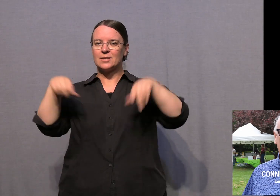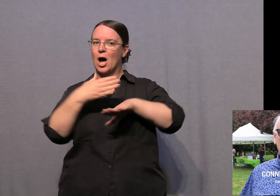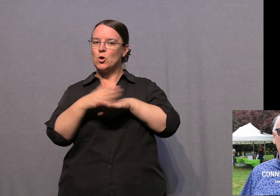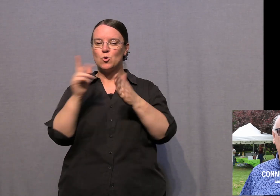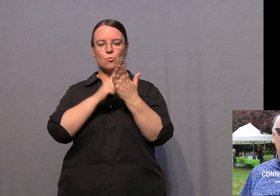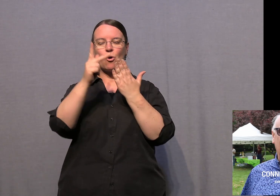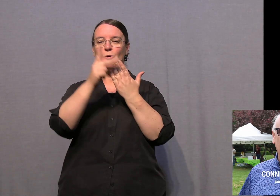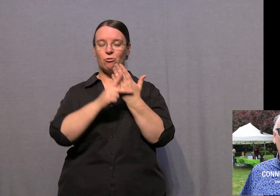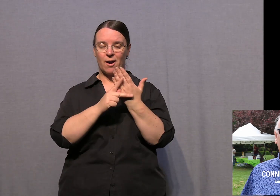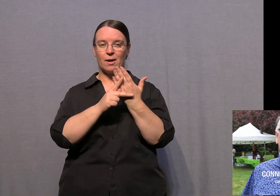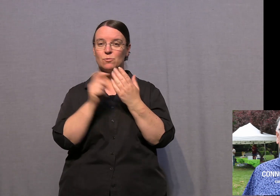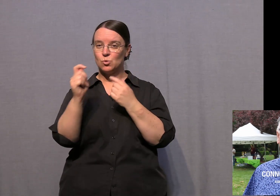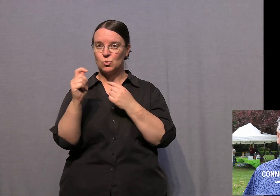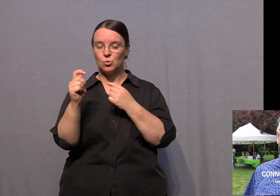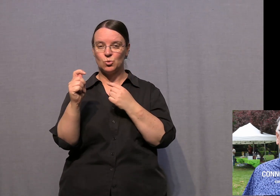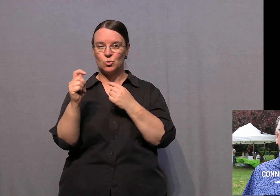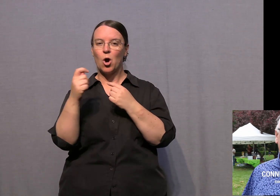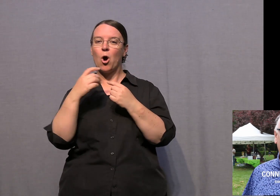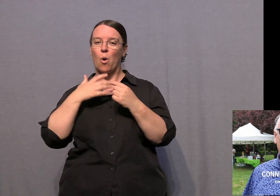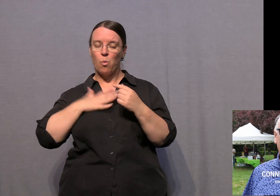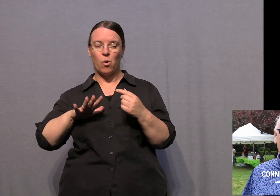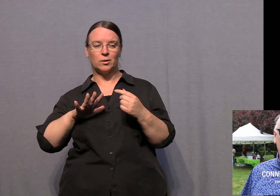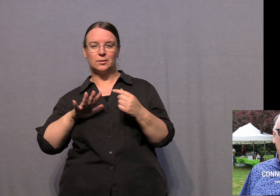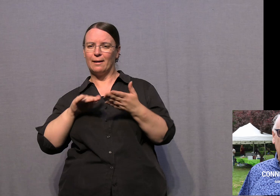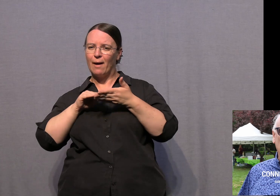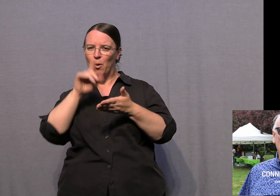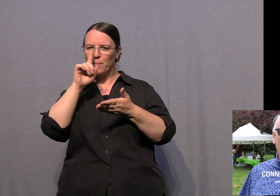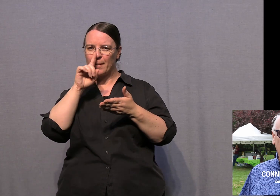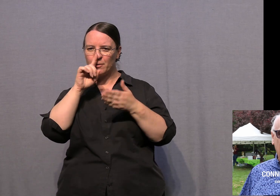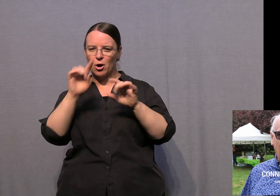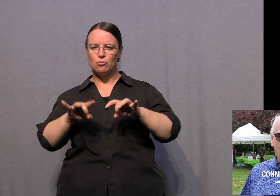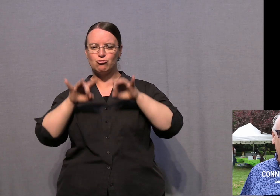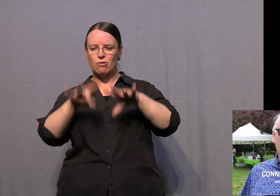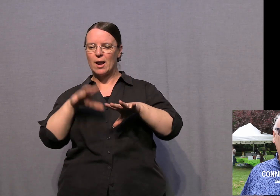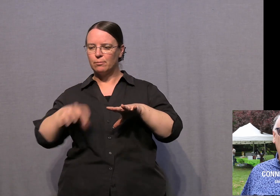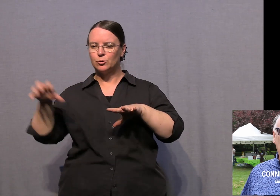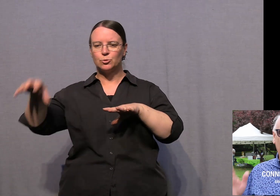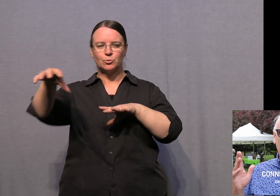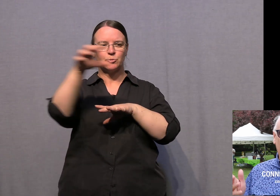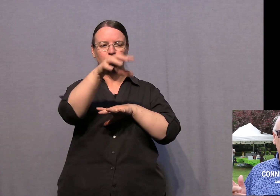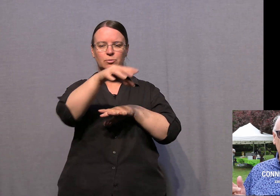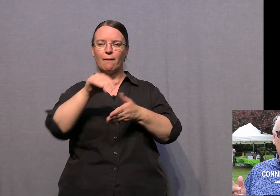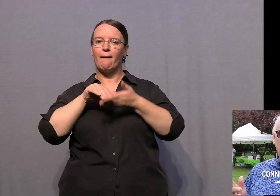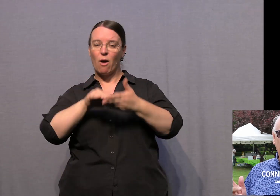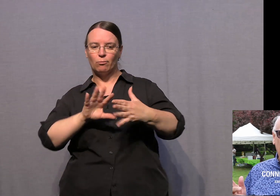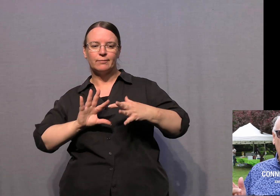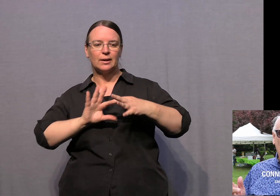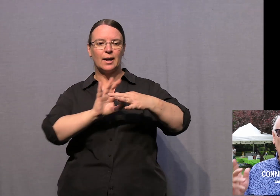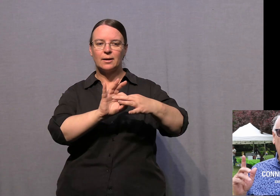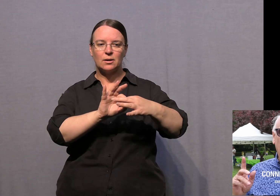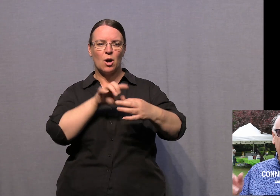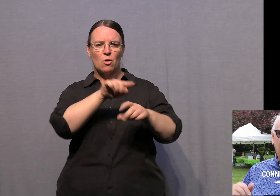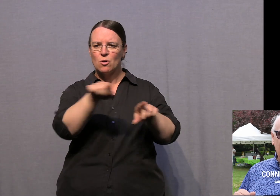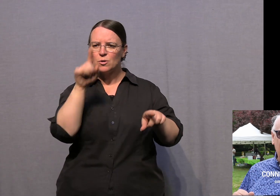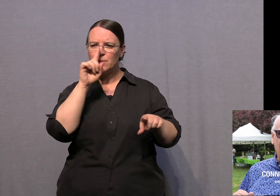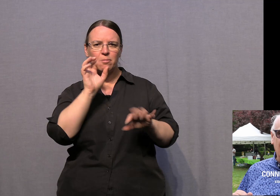program. It's a new initiative to connect people throughout Australia who don't go to any of our churches, who